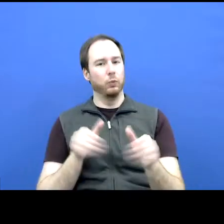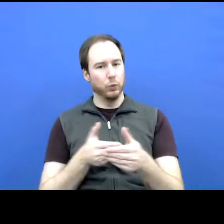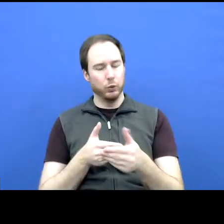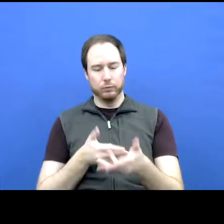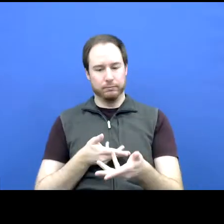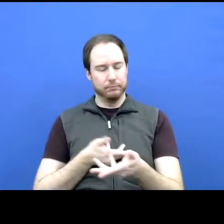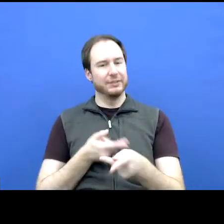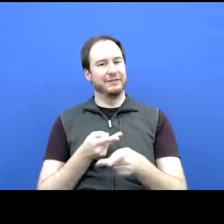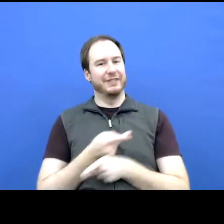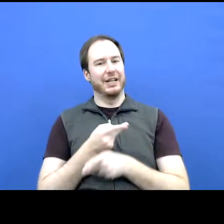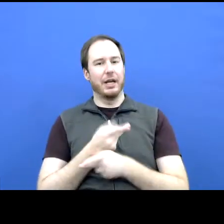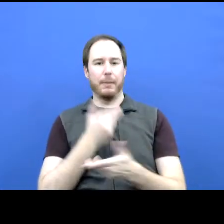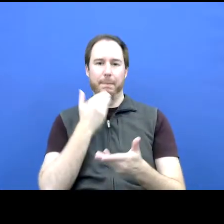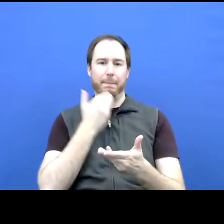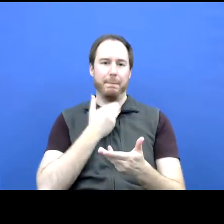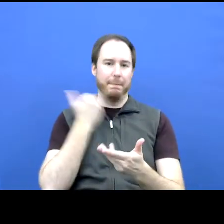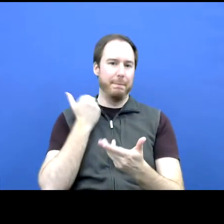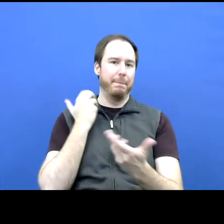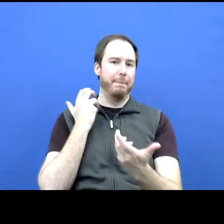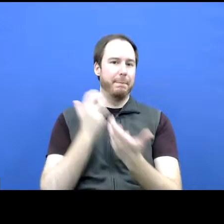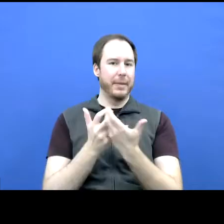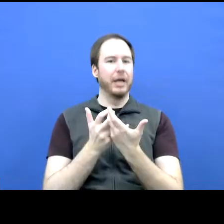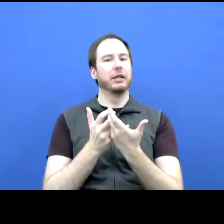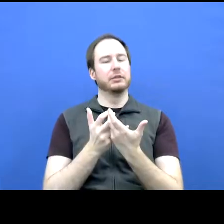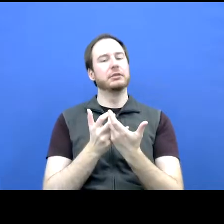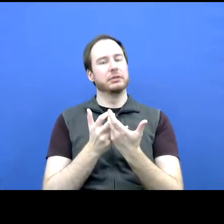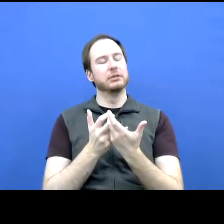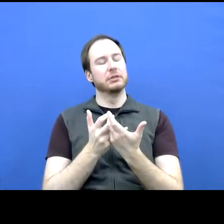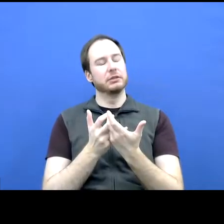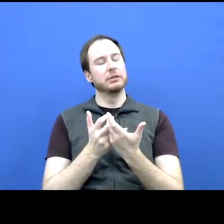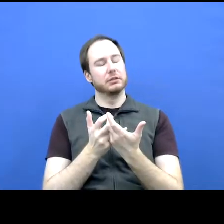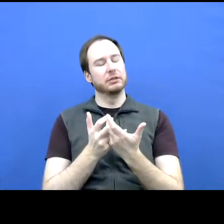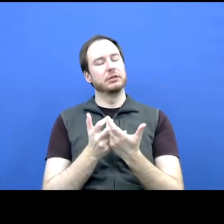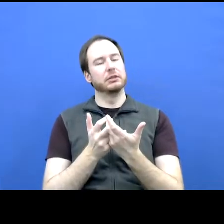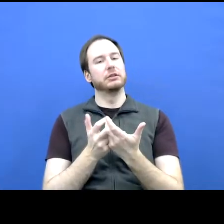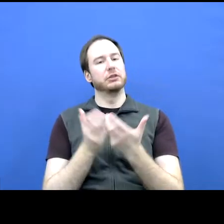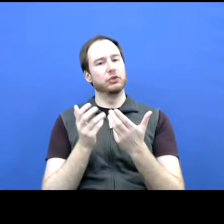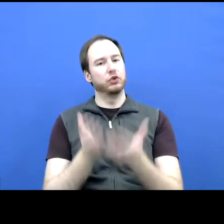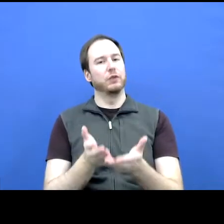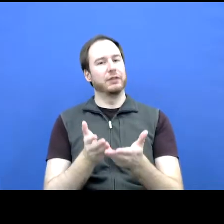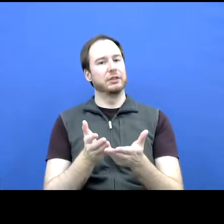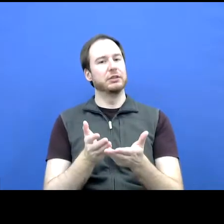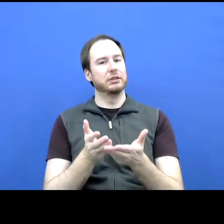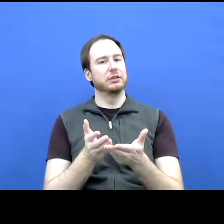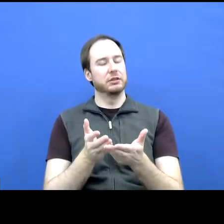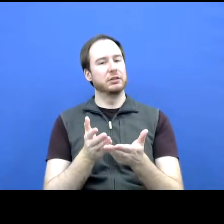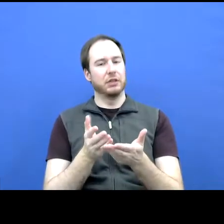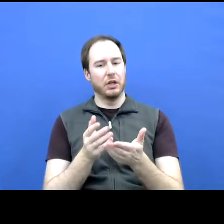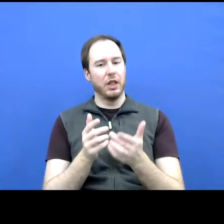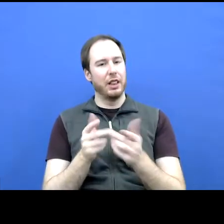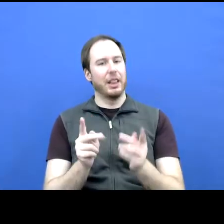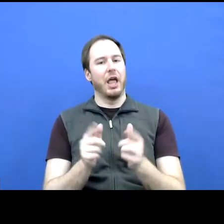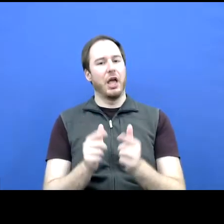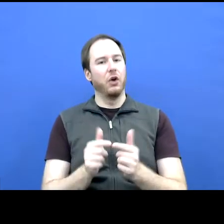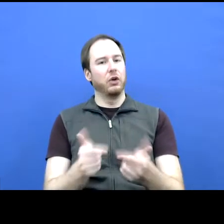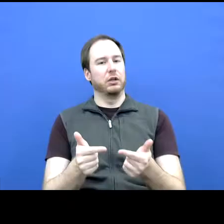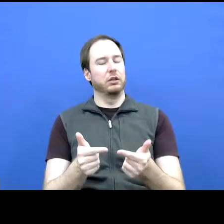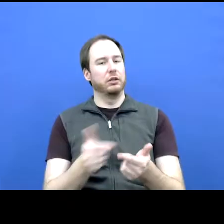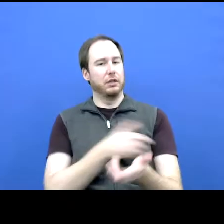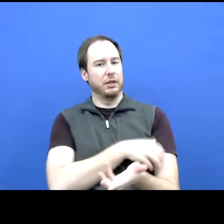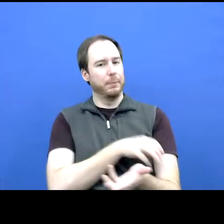out how to provide the highest quality services and the most independence for children and